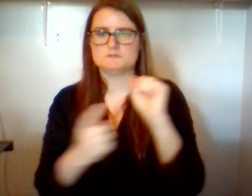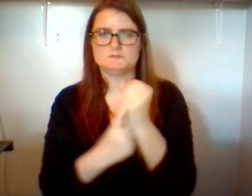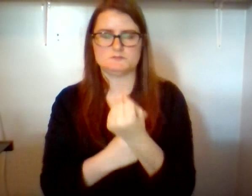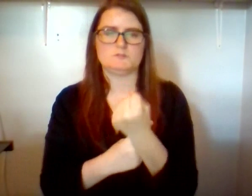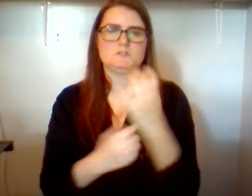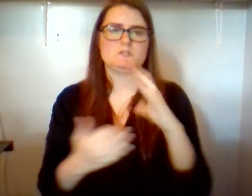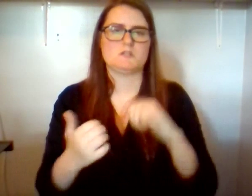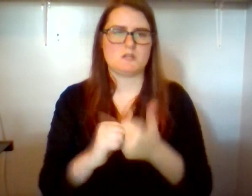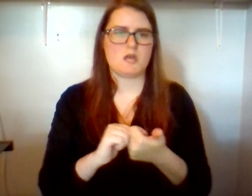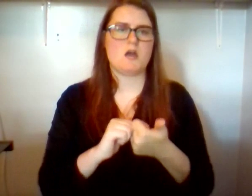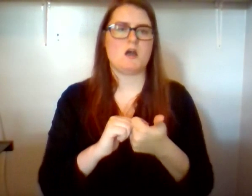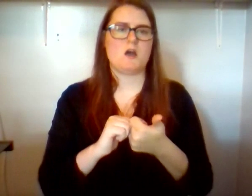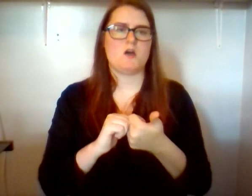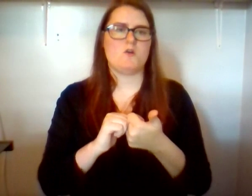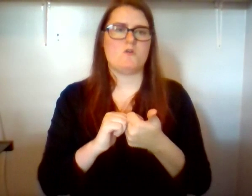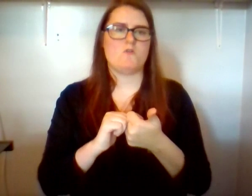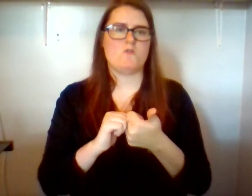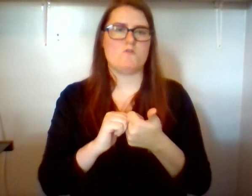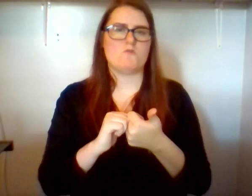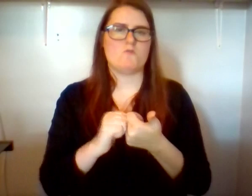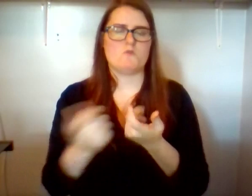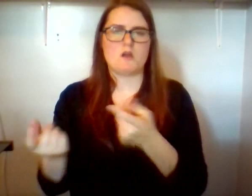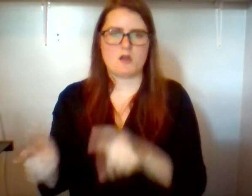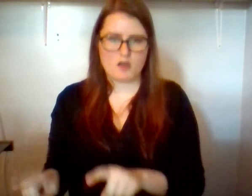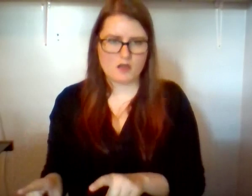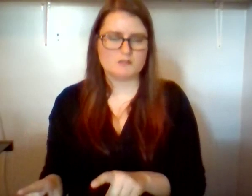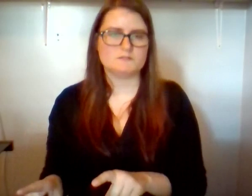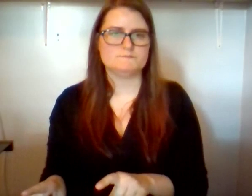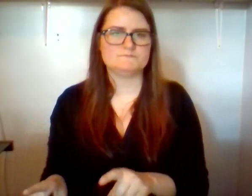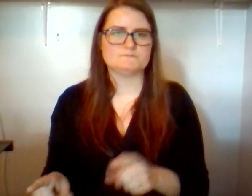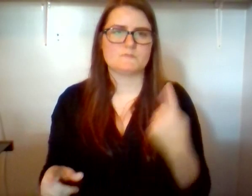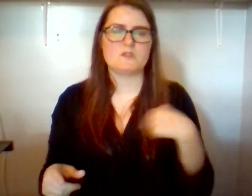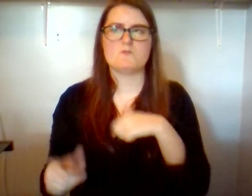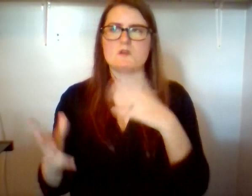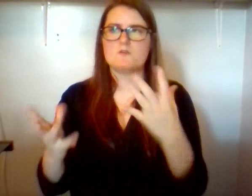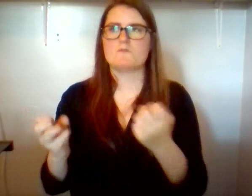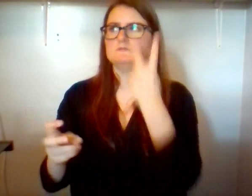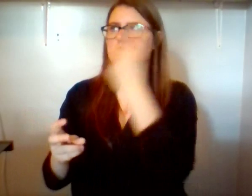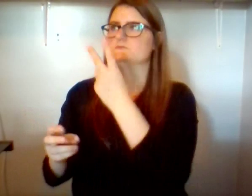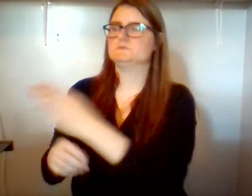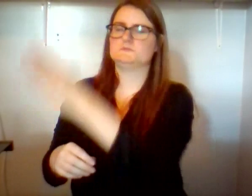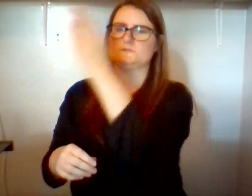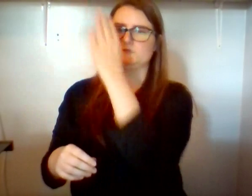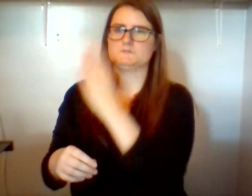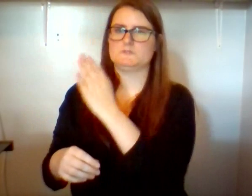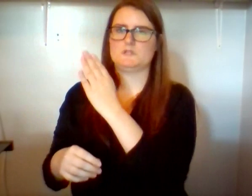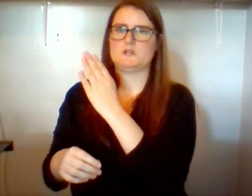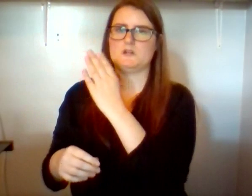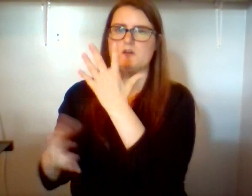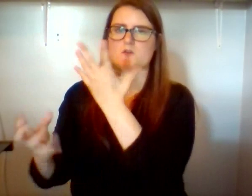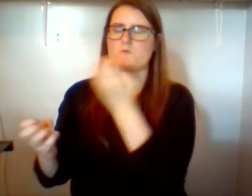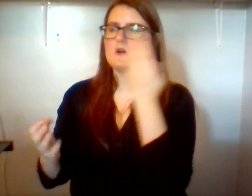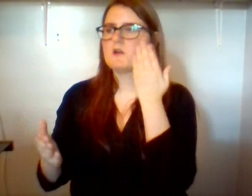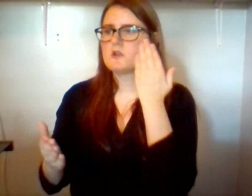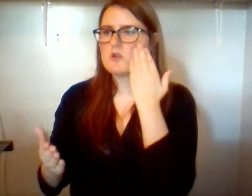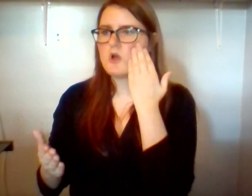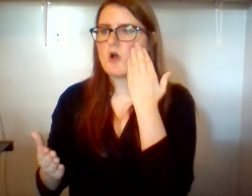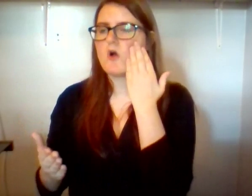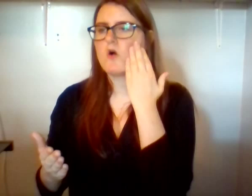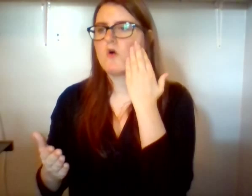see God, and we want to see him in our beautiful sexual relations in marriage. And